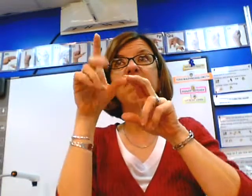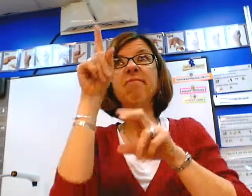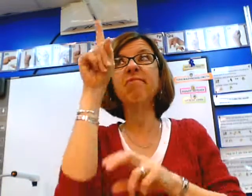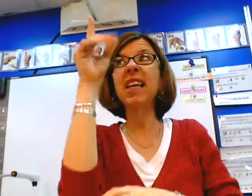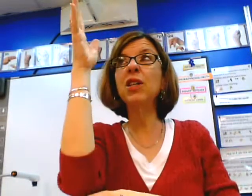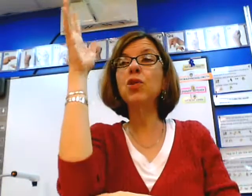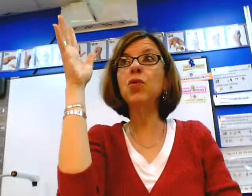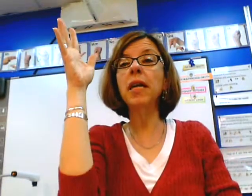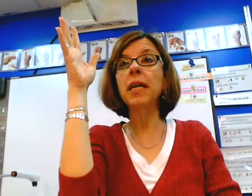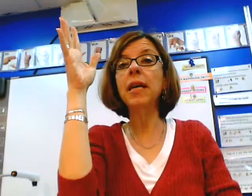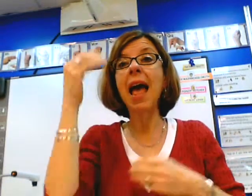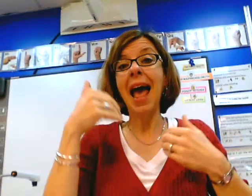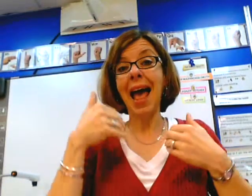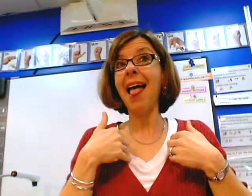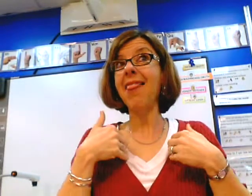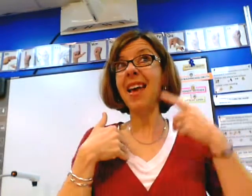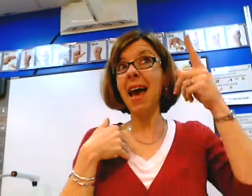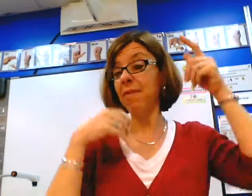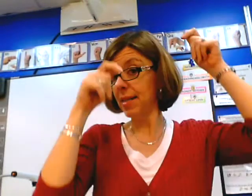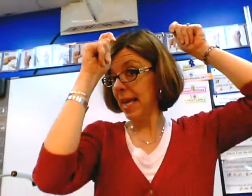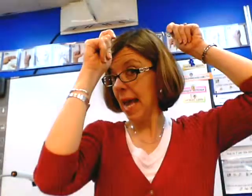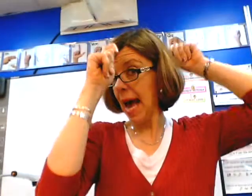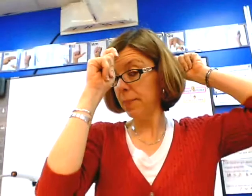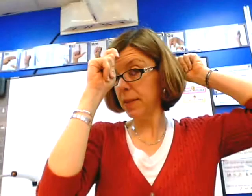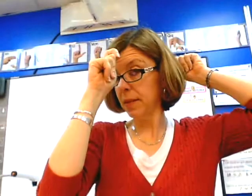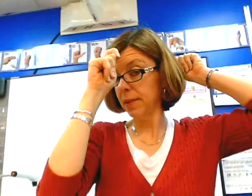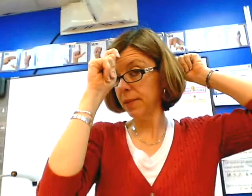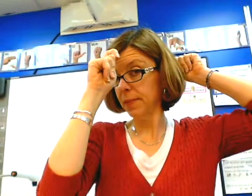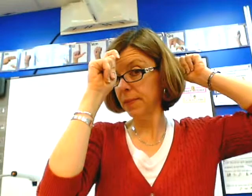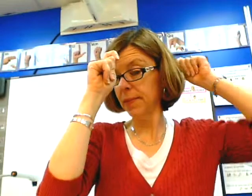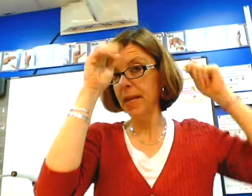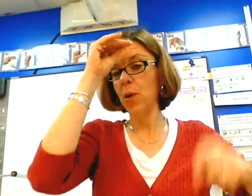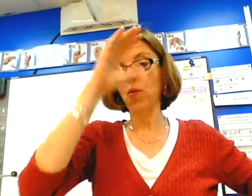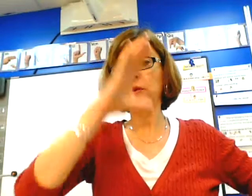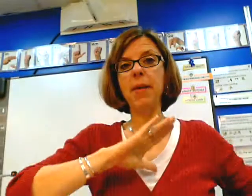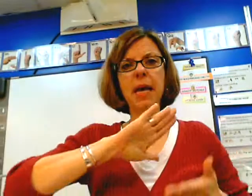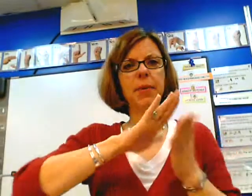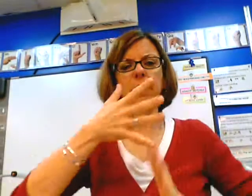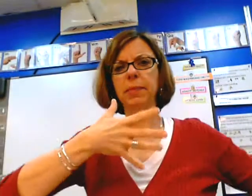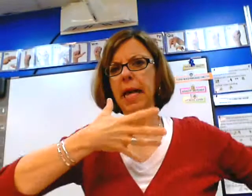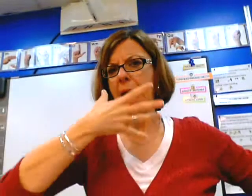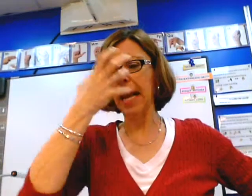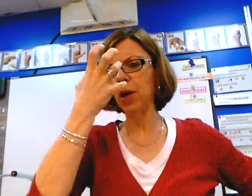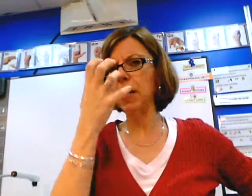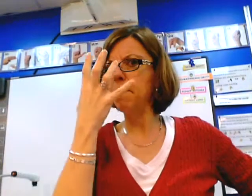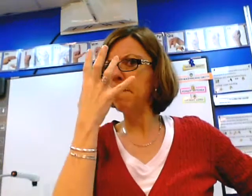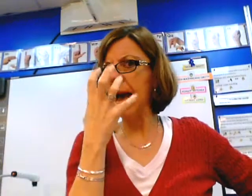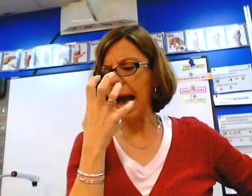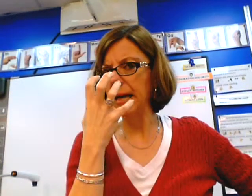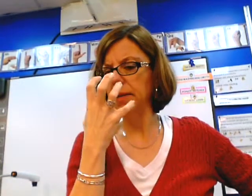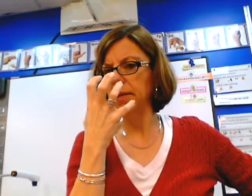sitting in the tree, and they have his caps. Well, the man becomes angry and